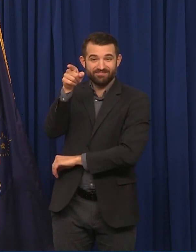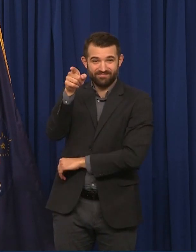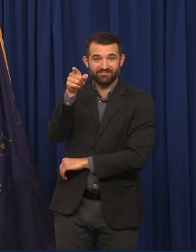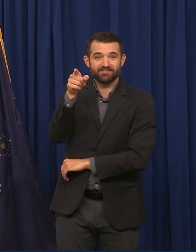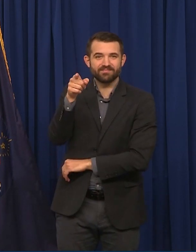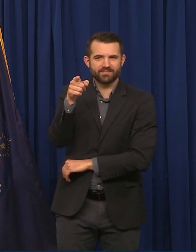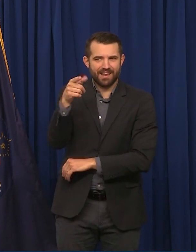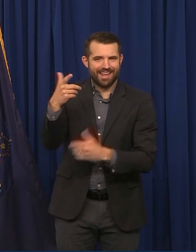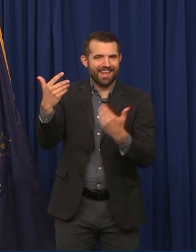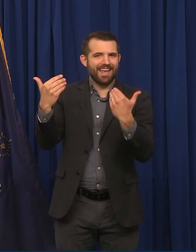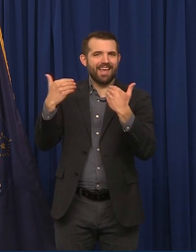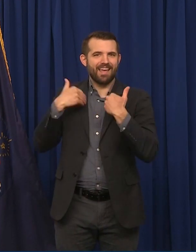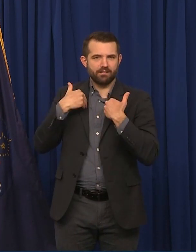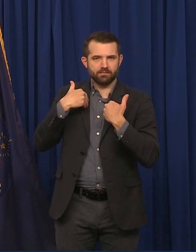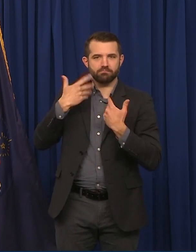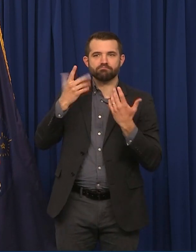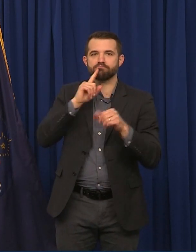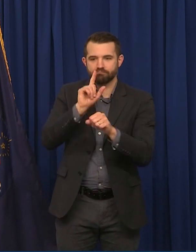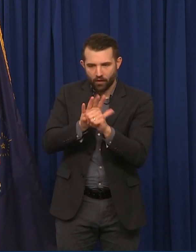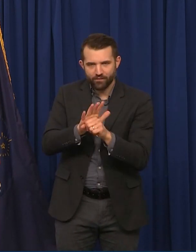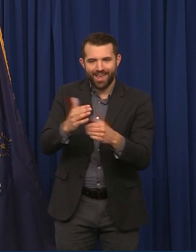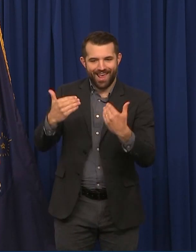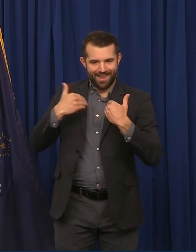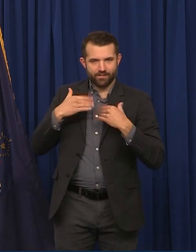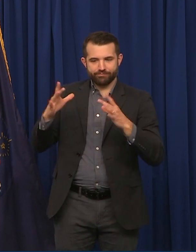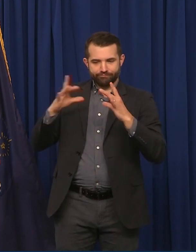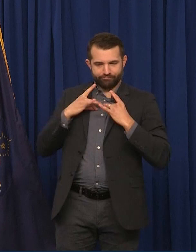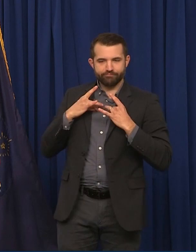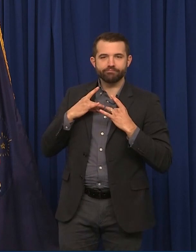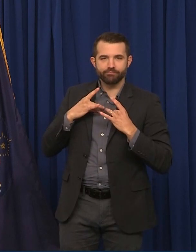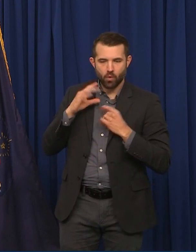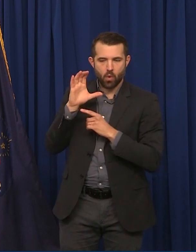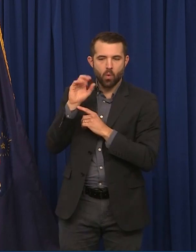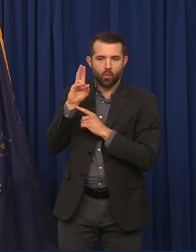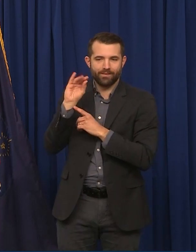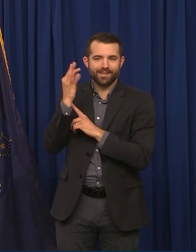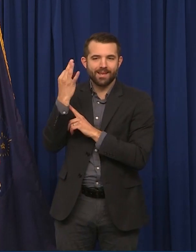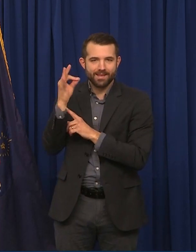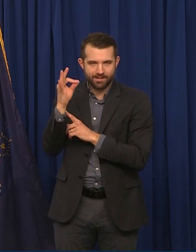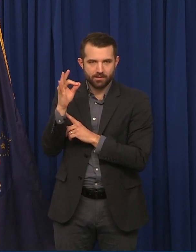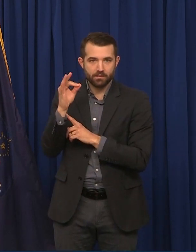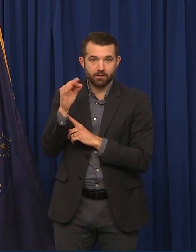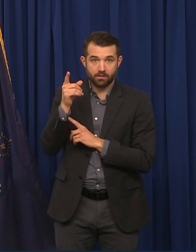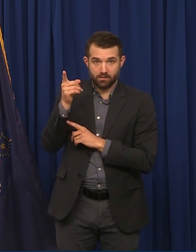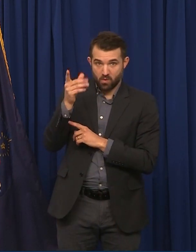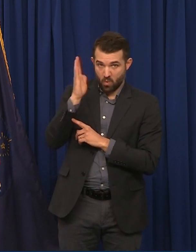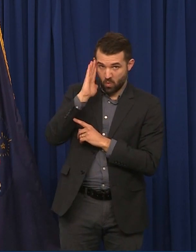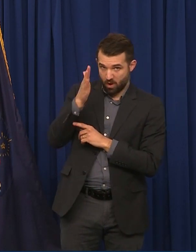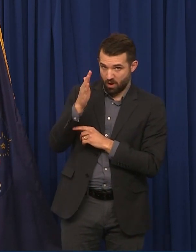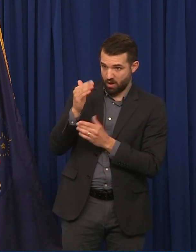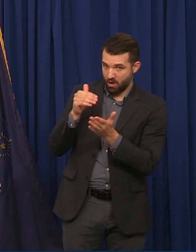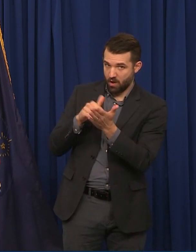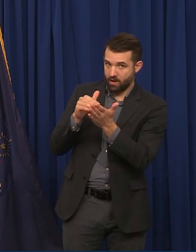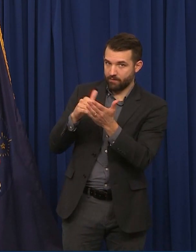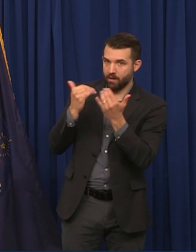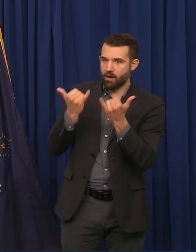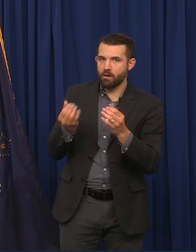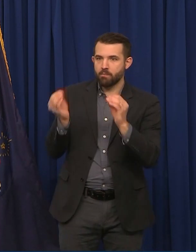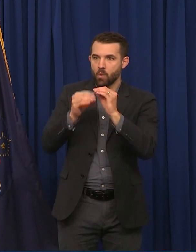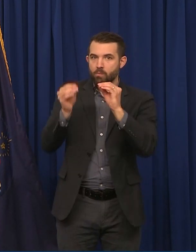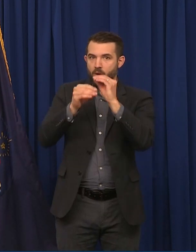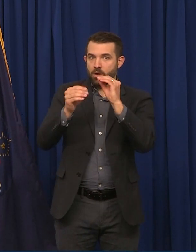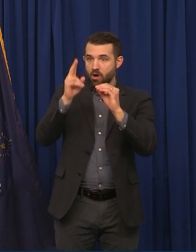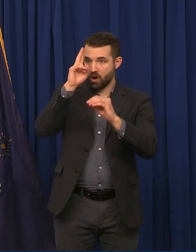in the Holton region. Is that common practice, or is that going to become common practice for individual hospitals to